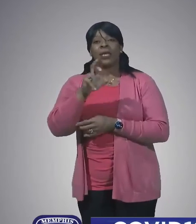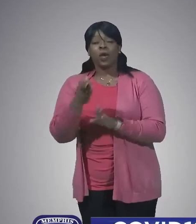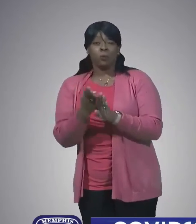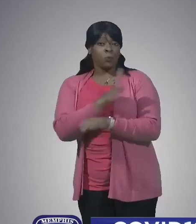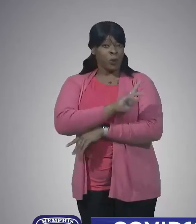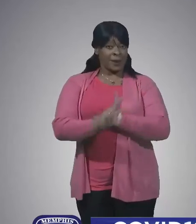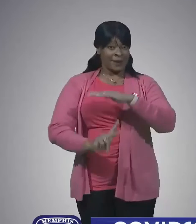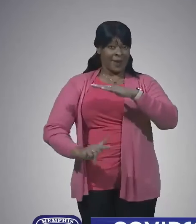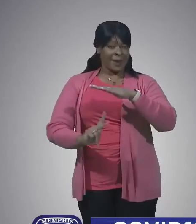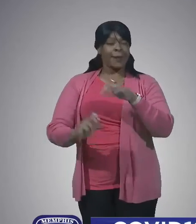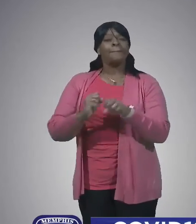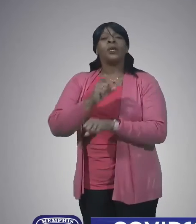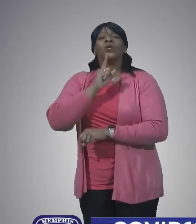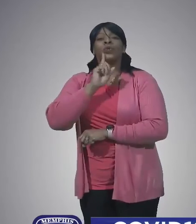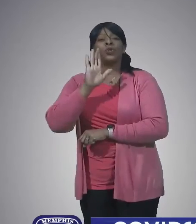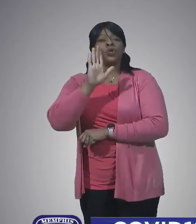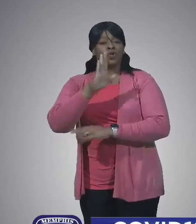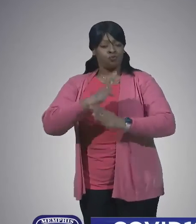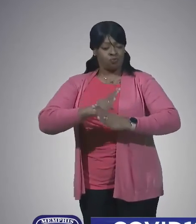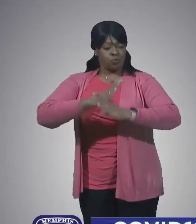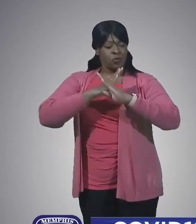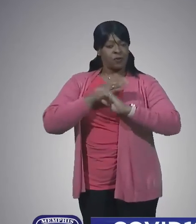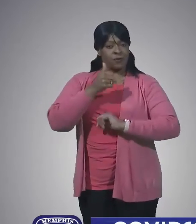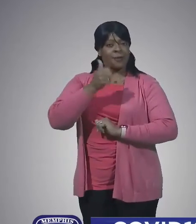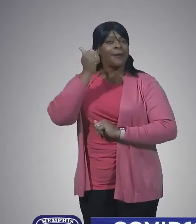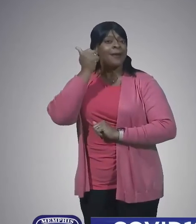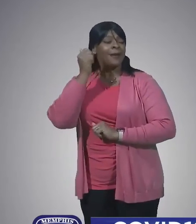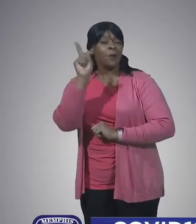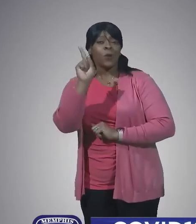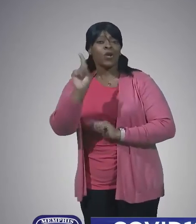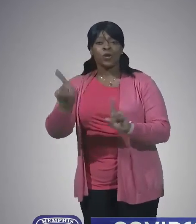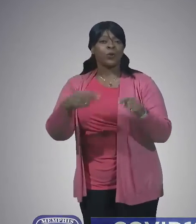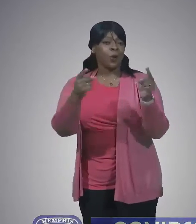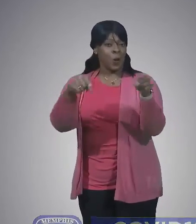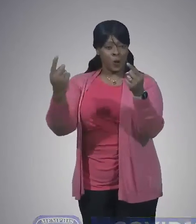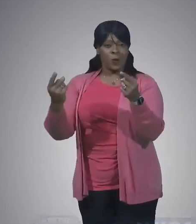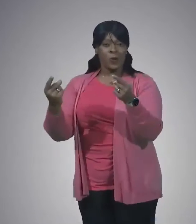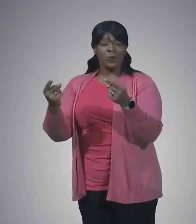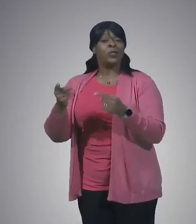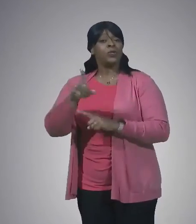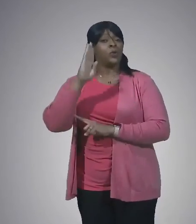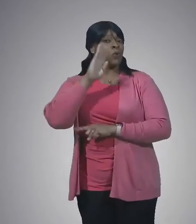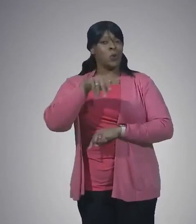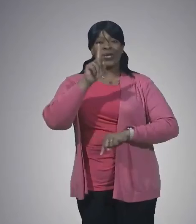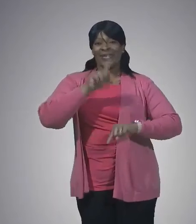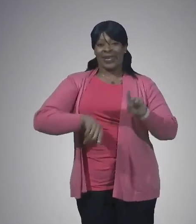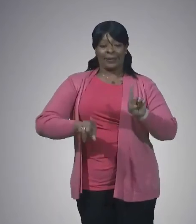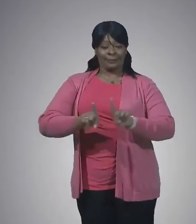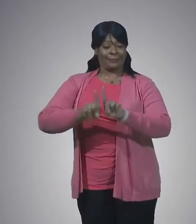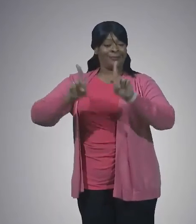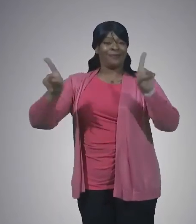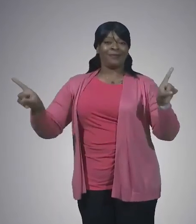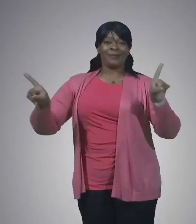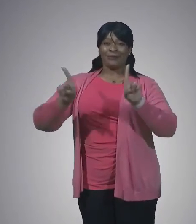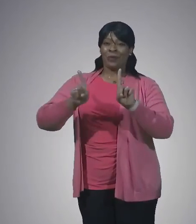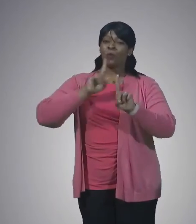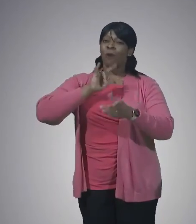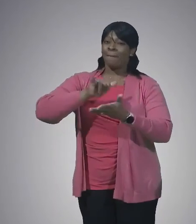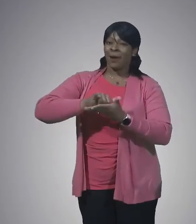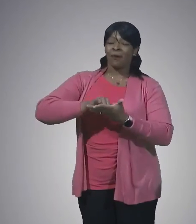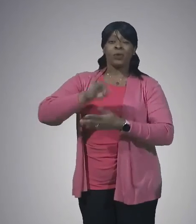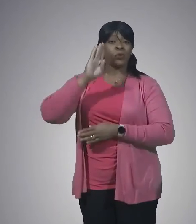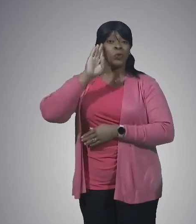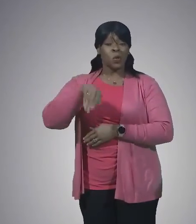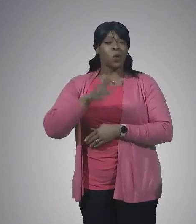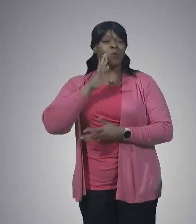pre-Ks, and make sure that you're protecting yourself everywhere else you go where you know you cannot safely socially distance, or you know you're